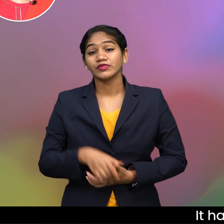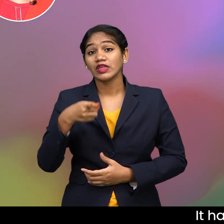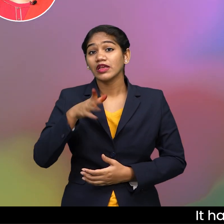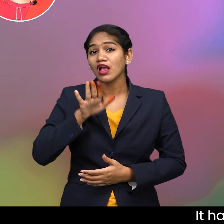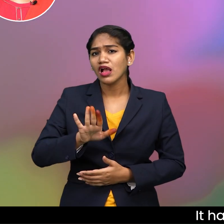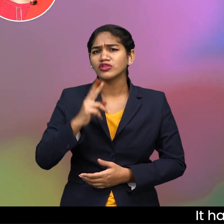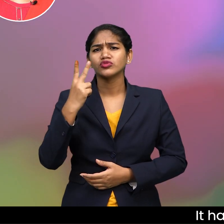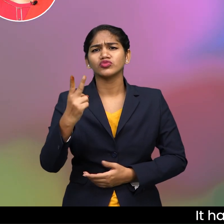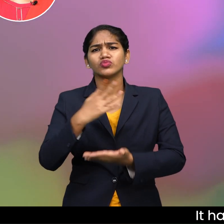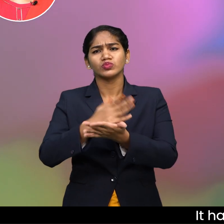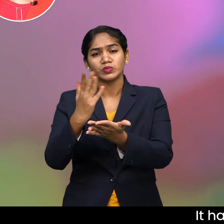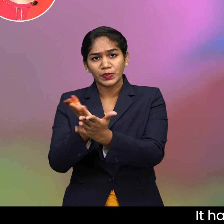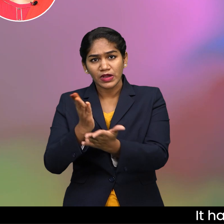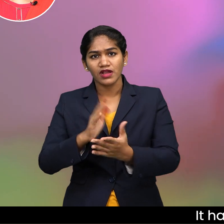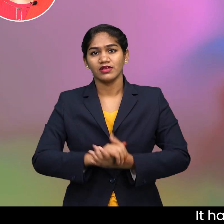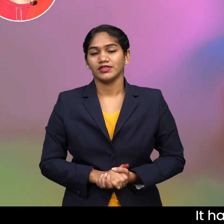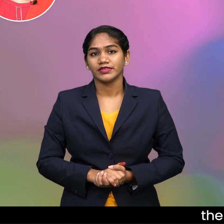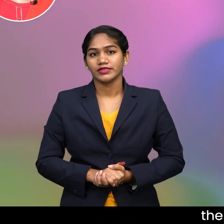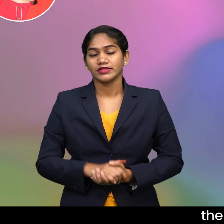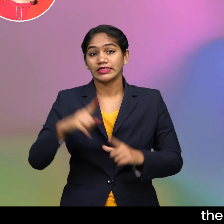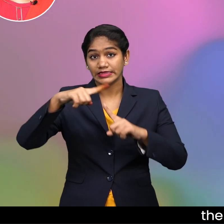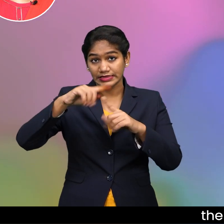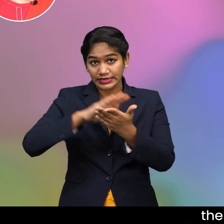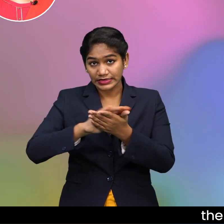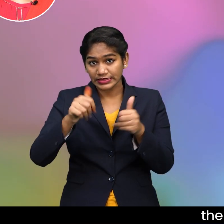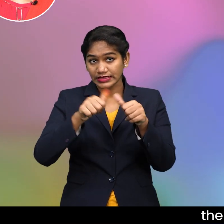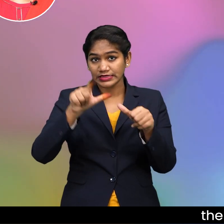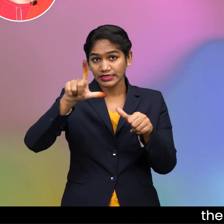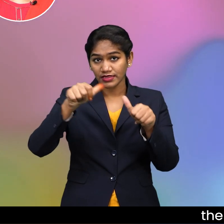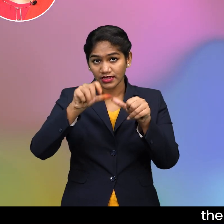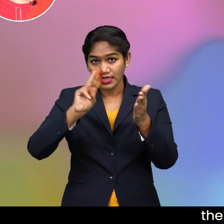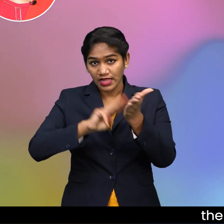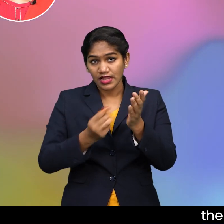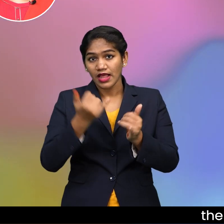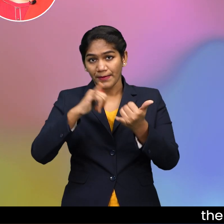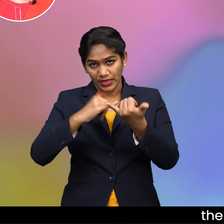It has two parts. The thalamus,